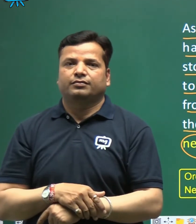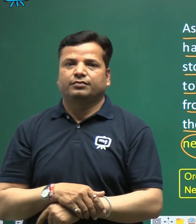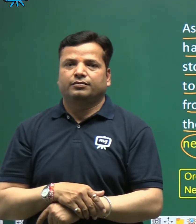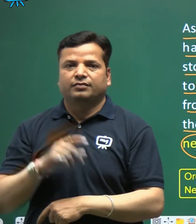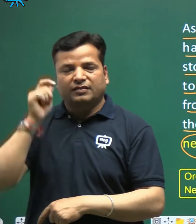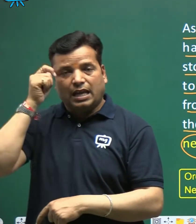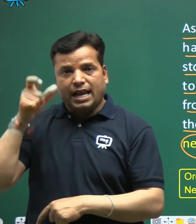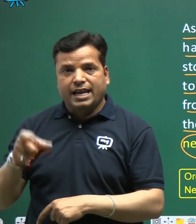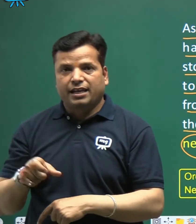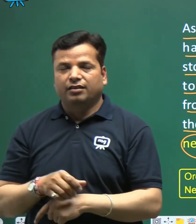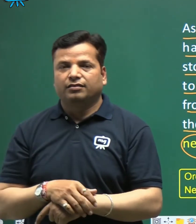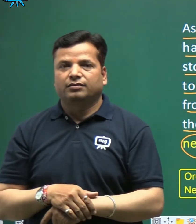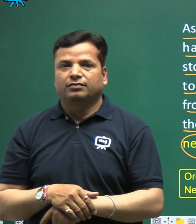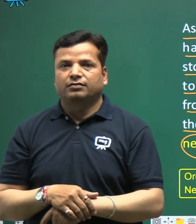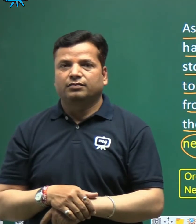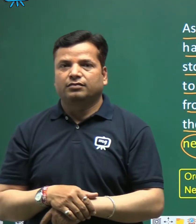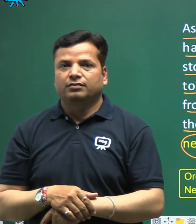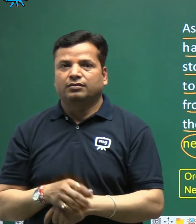need,